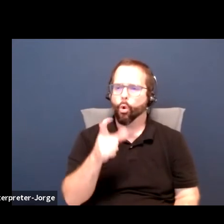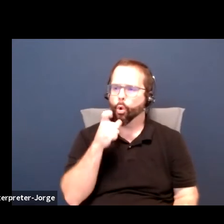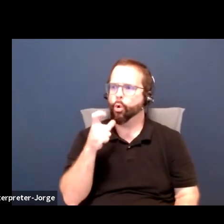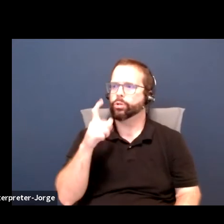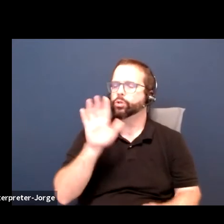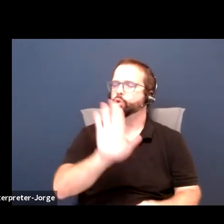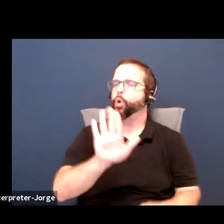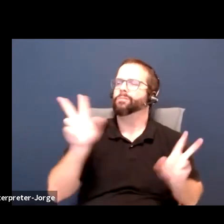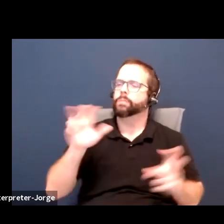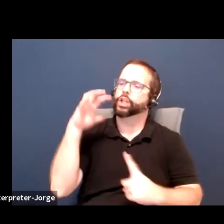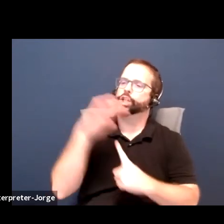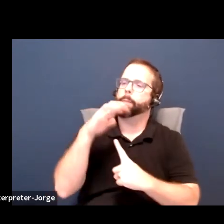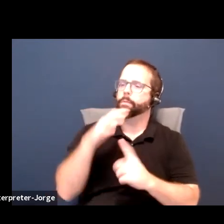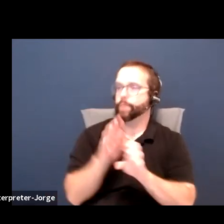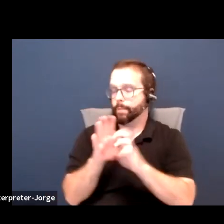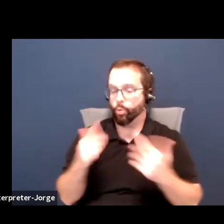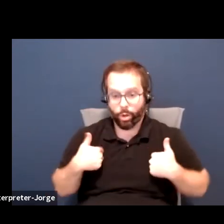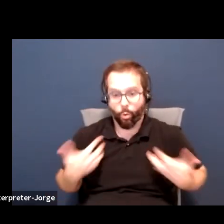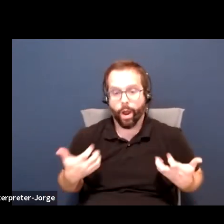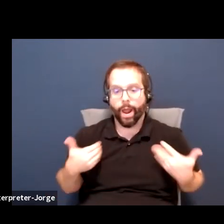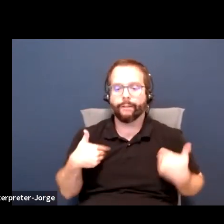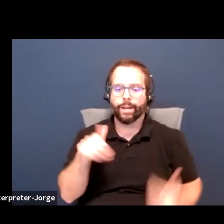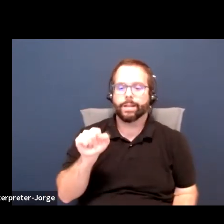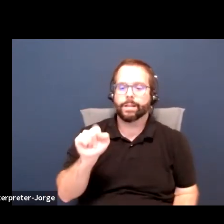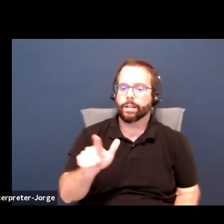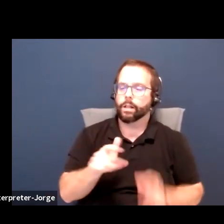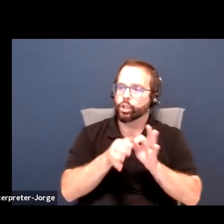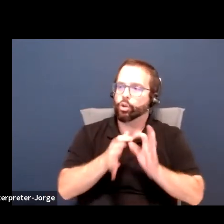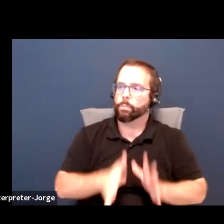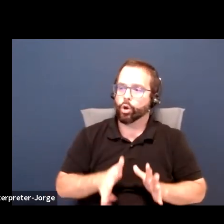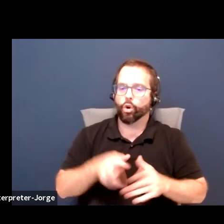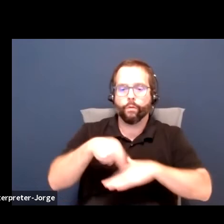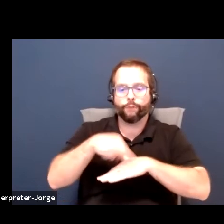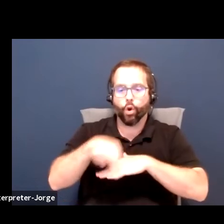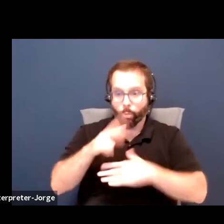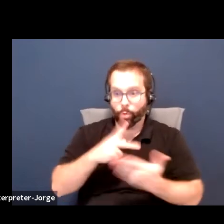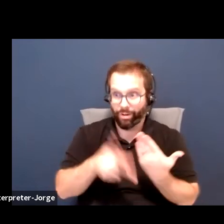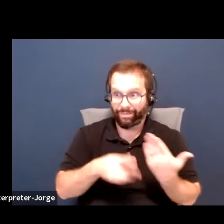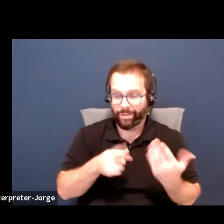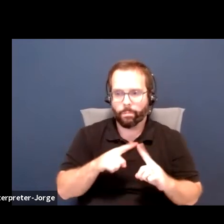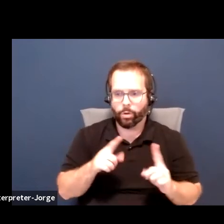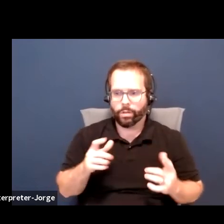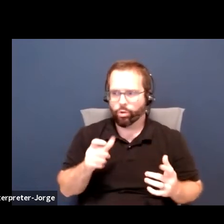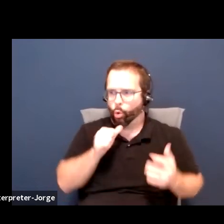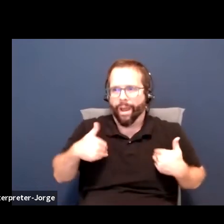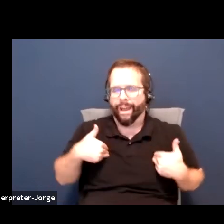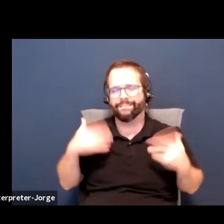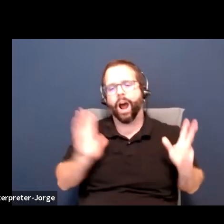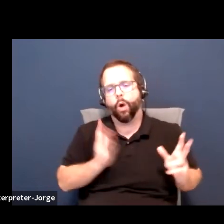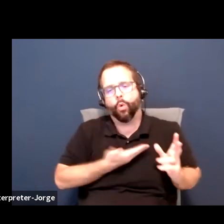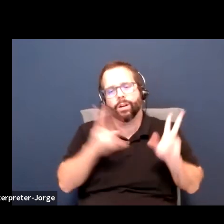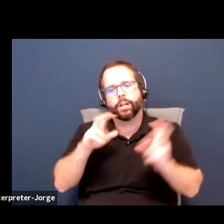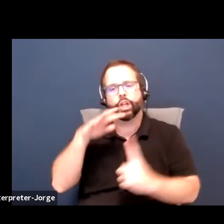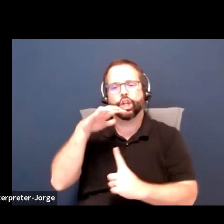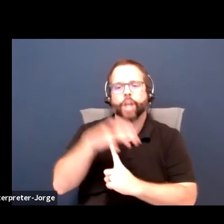we're putting it on hold until we hire a new program manager. We have a vacancy in the organization. So